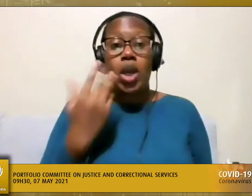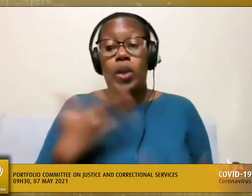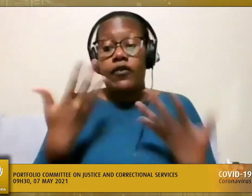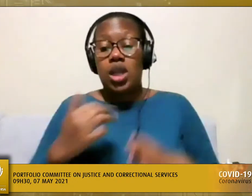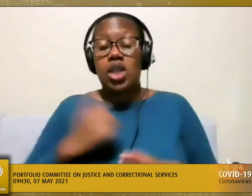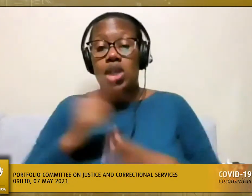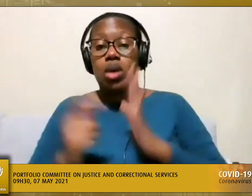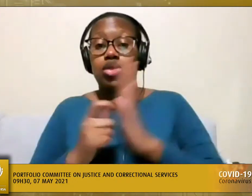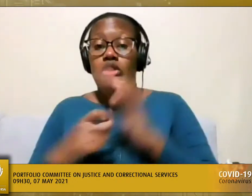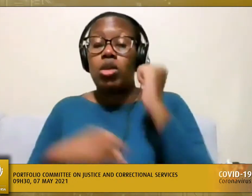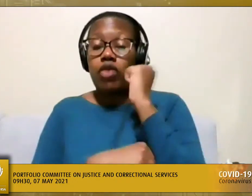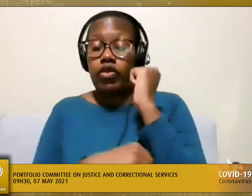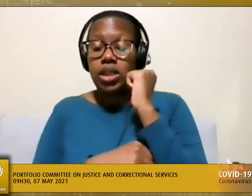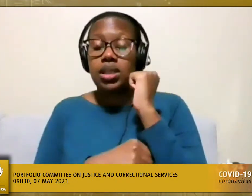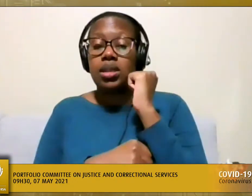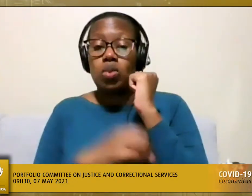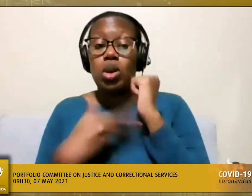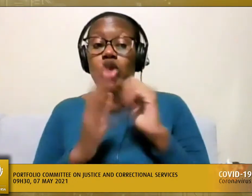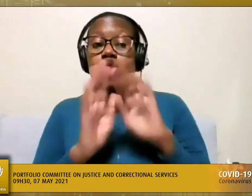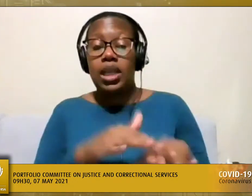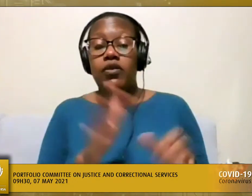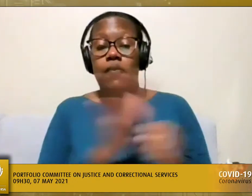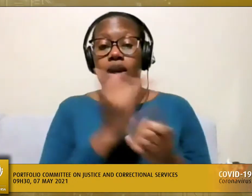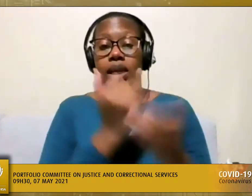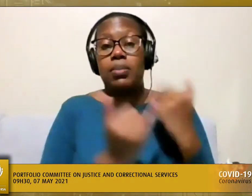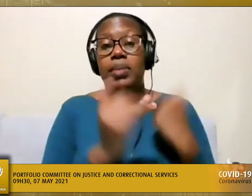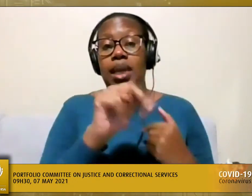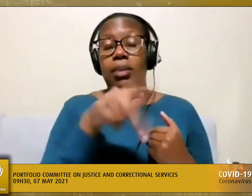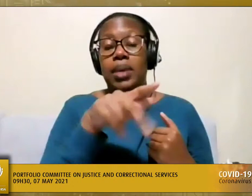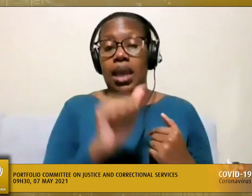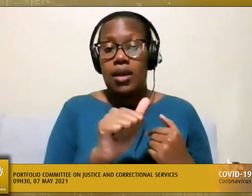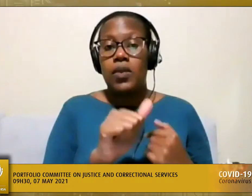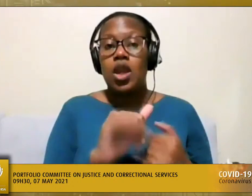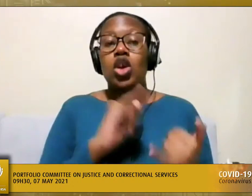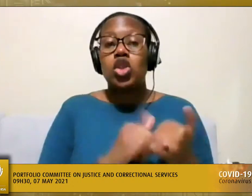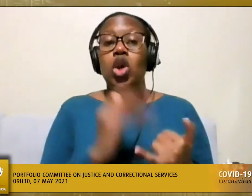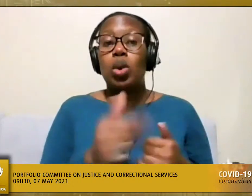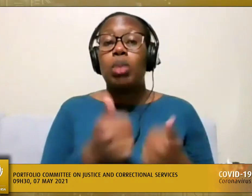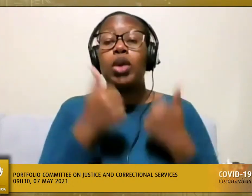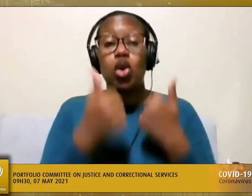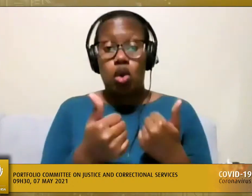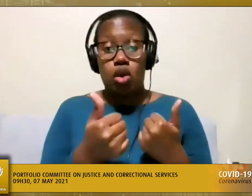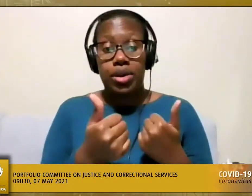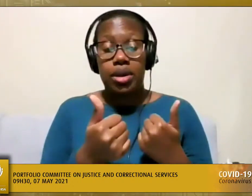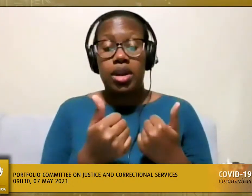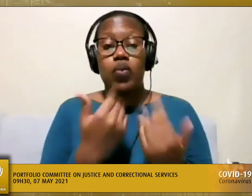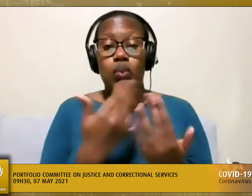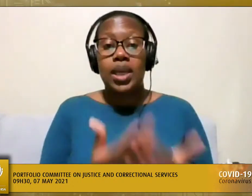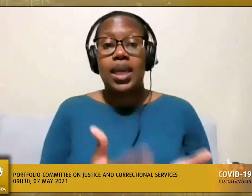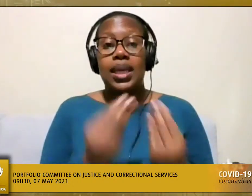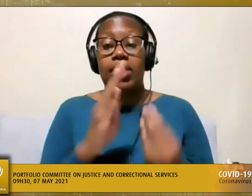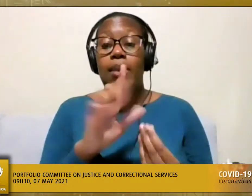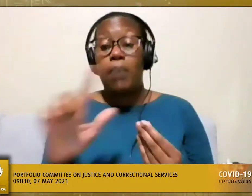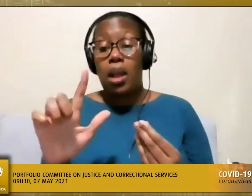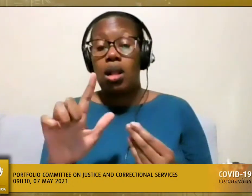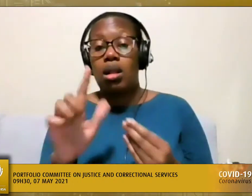term of office so it would be good that we can have that bill prioritized